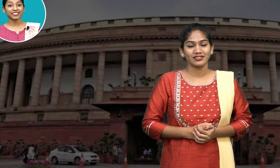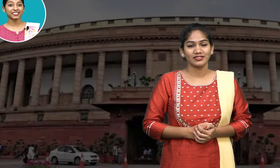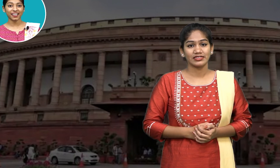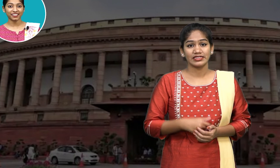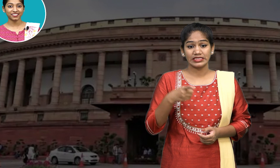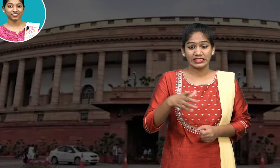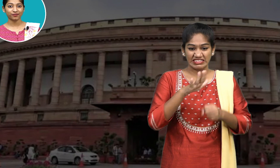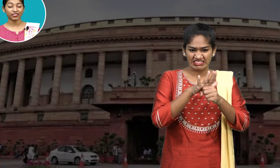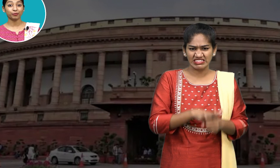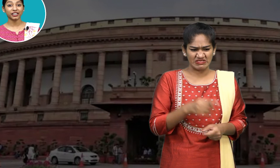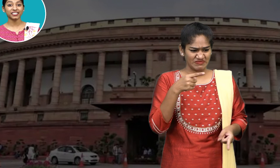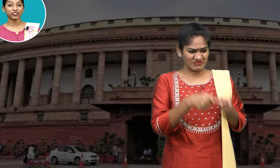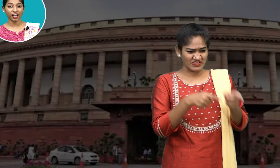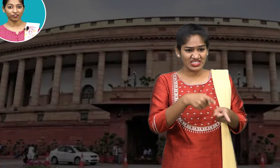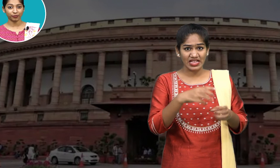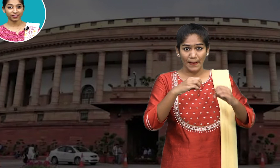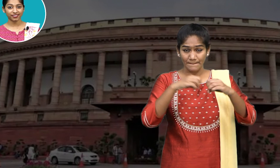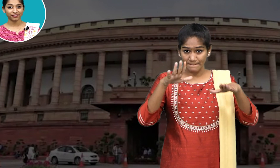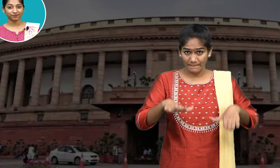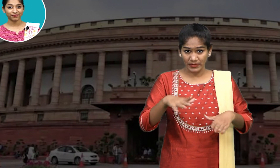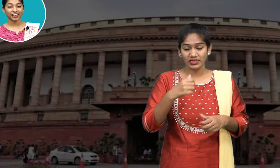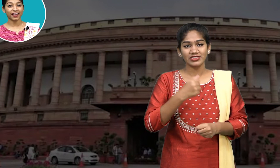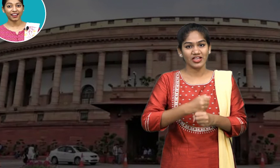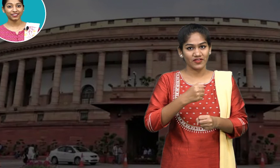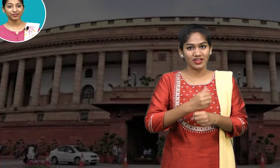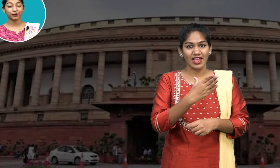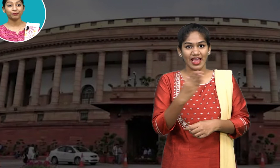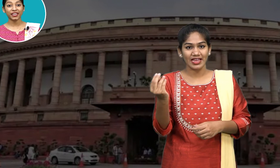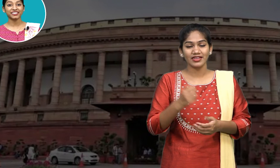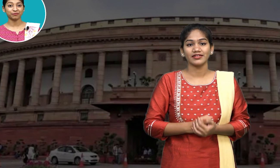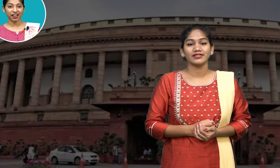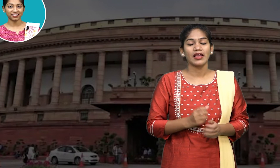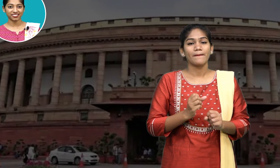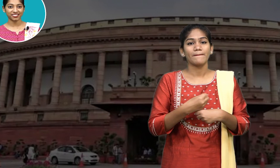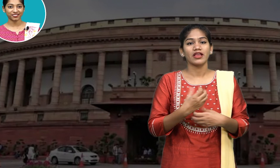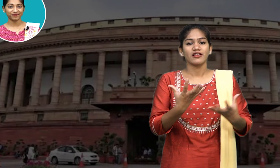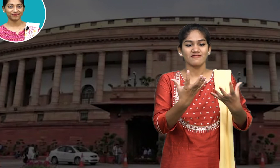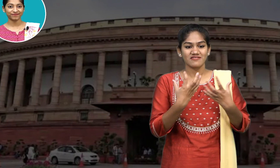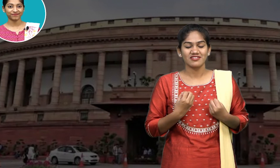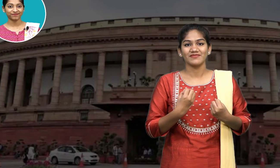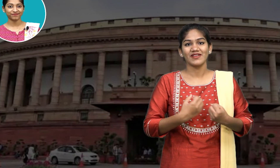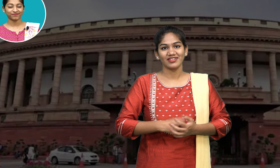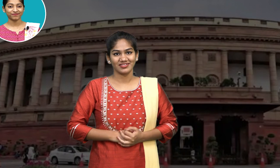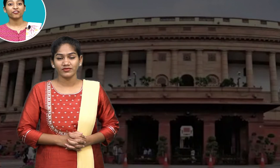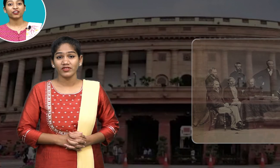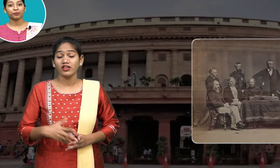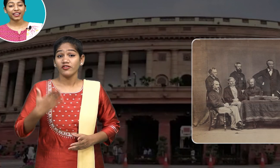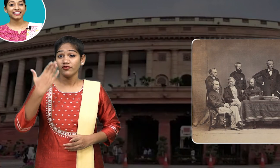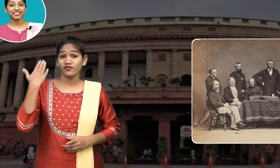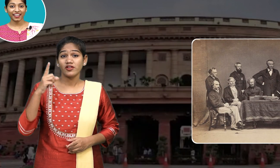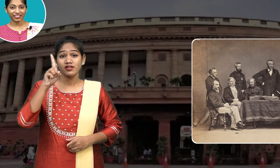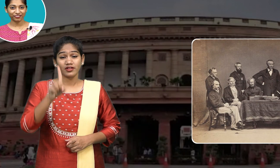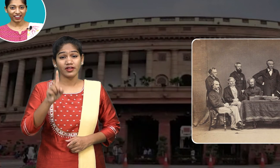to criticize the British government and make demands.